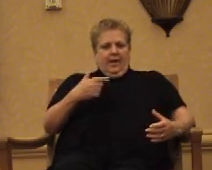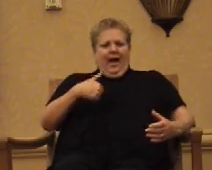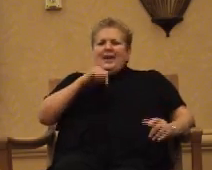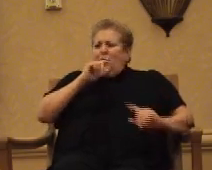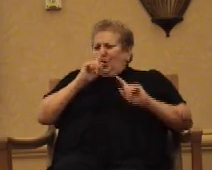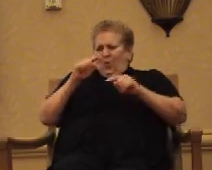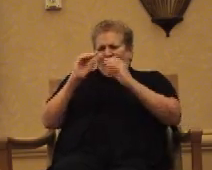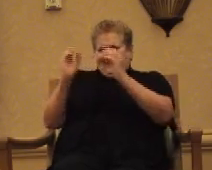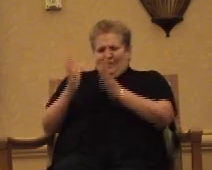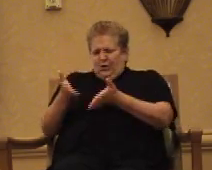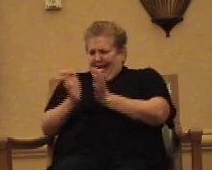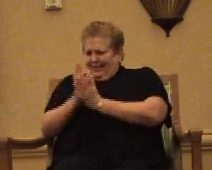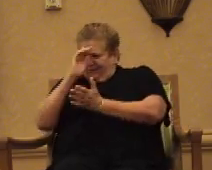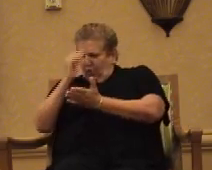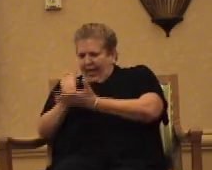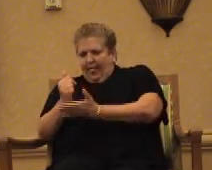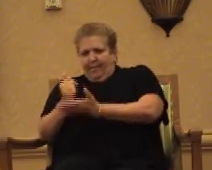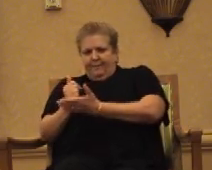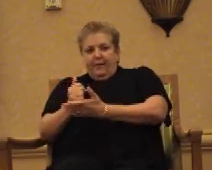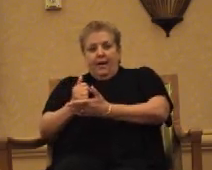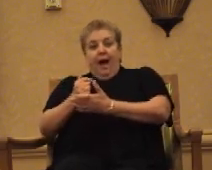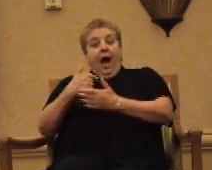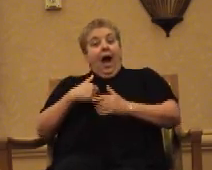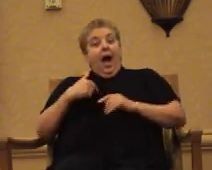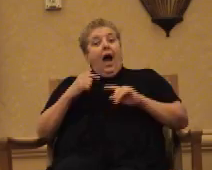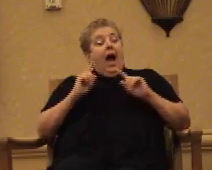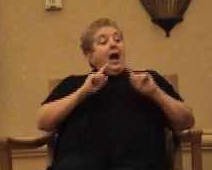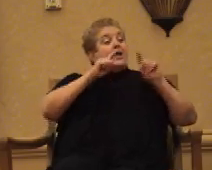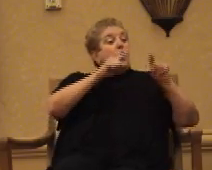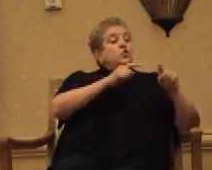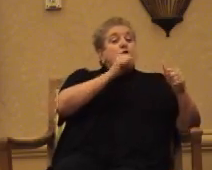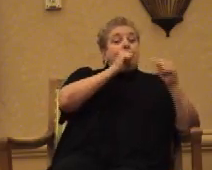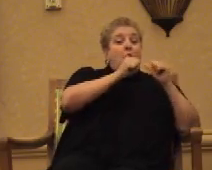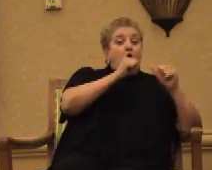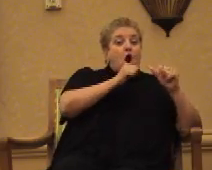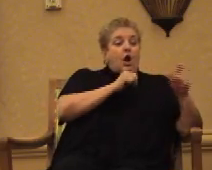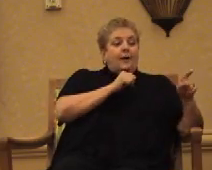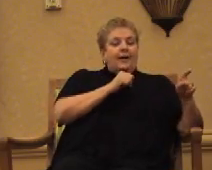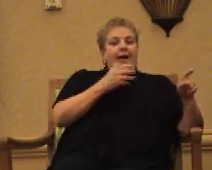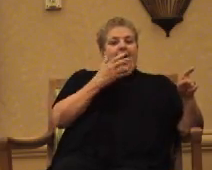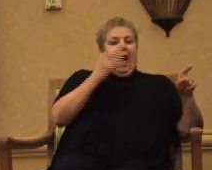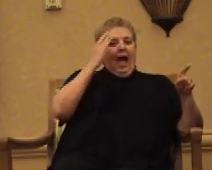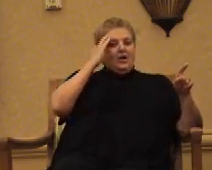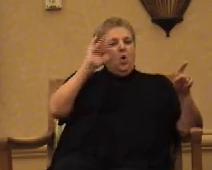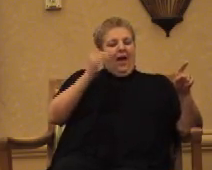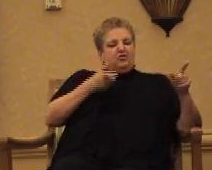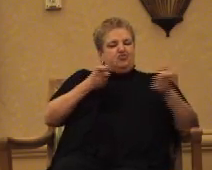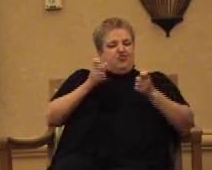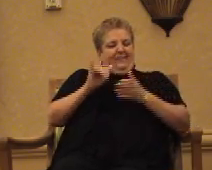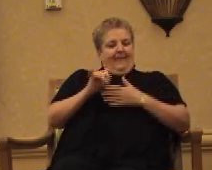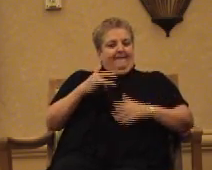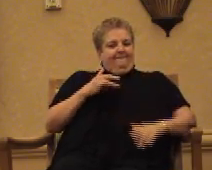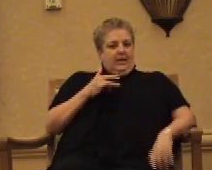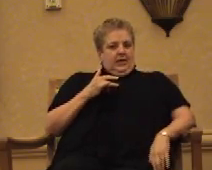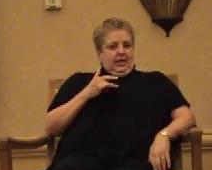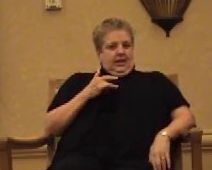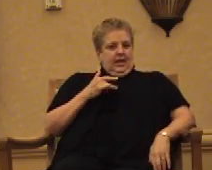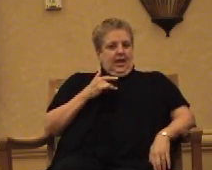I go to Paul's Cafe or bar at the end of the bar. I know how to treat this feeling. I know how to treat this incident. You